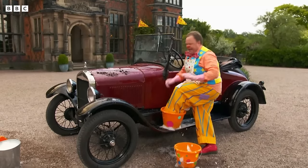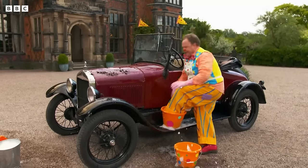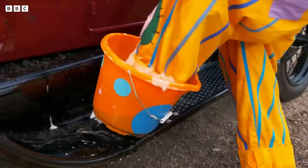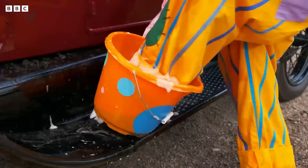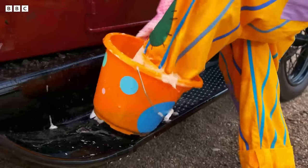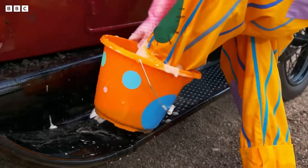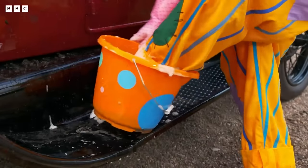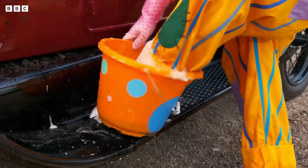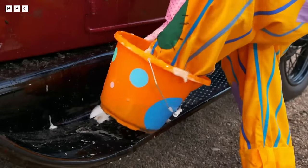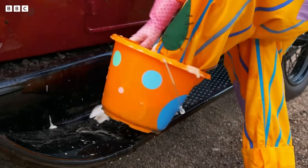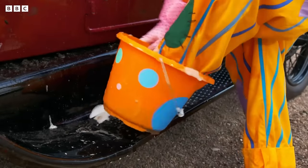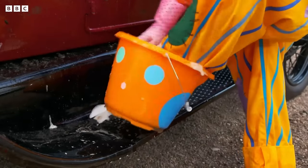Wait.